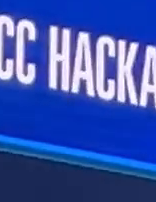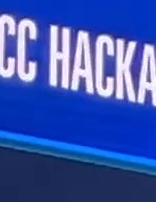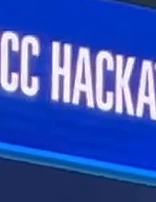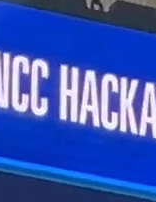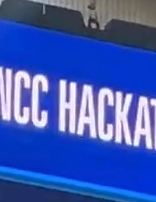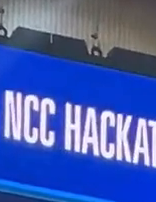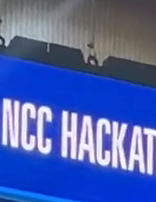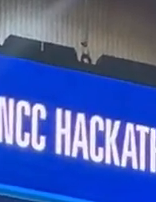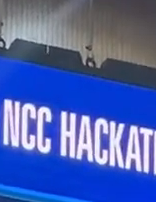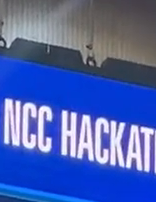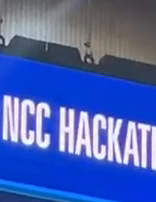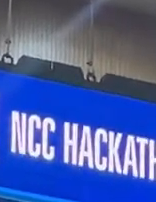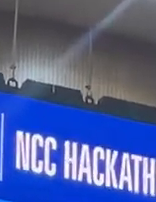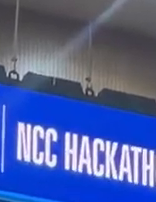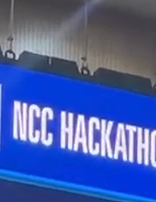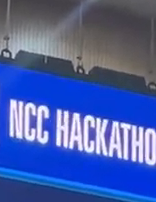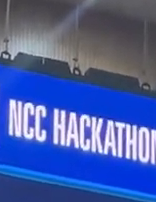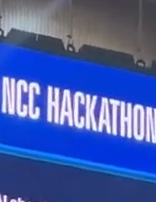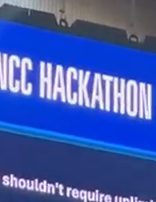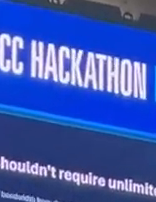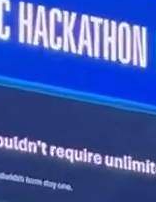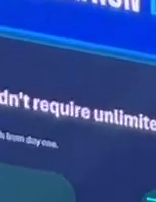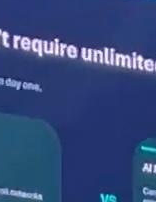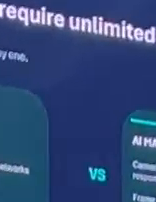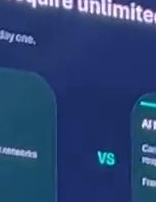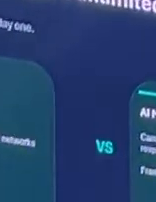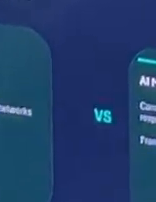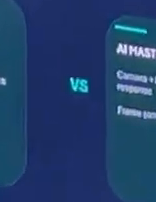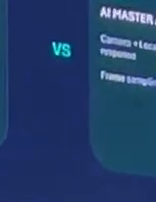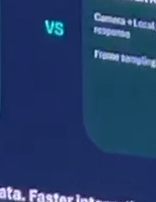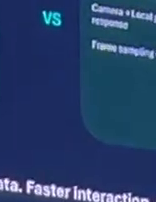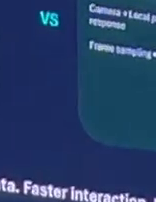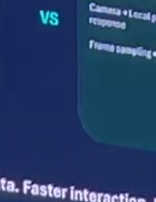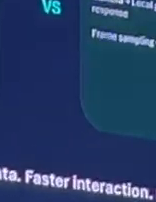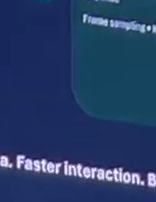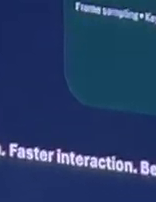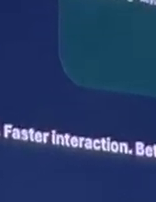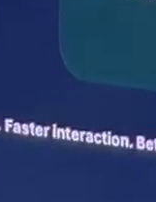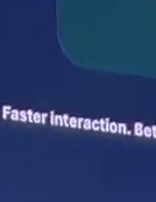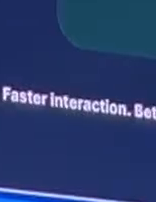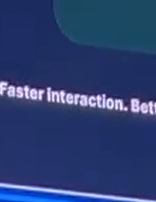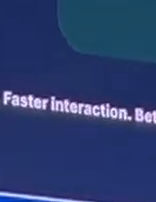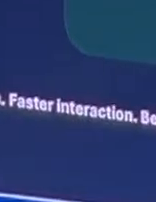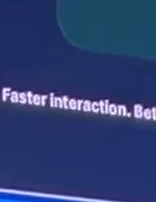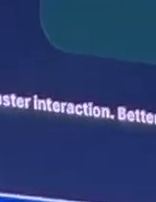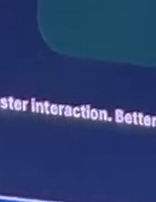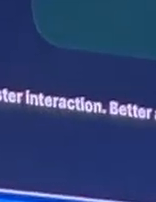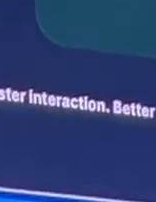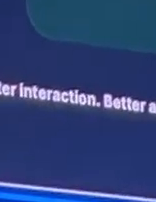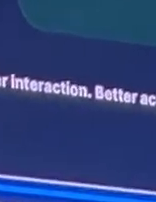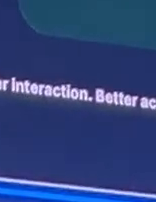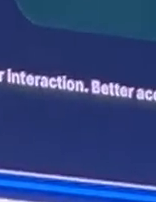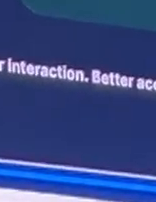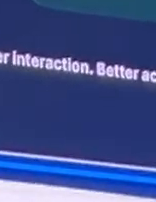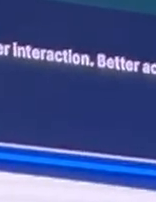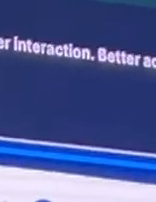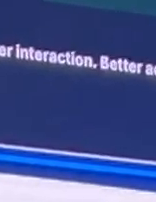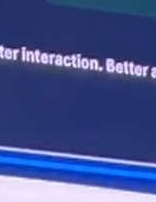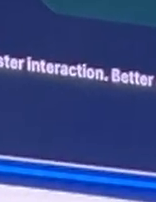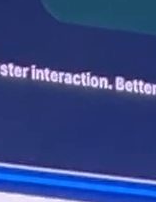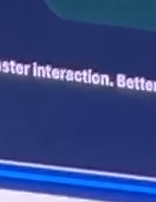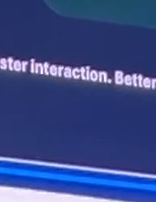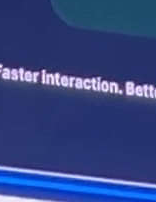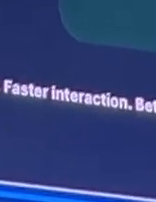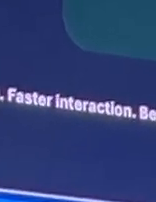sign, the reading, the talk, and then connect. Now, for today's one person,